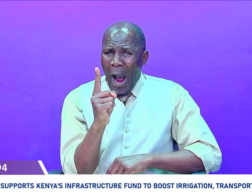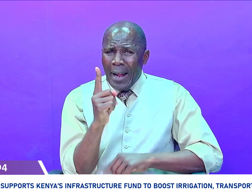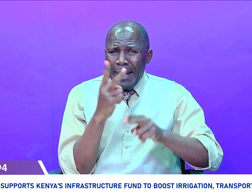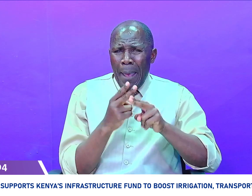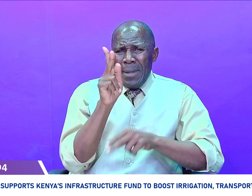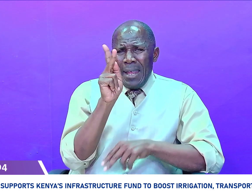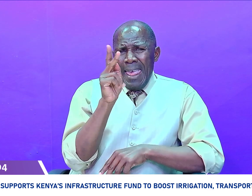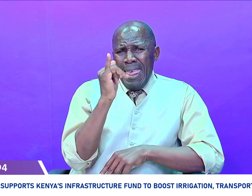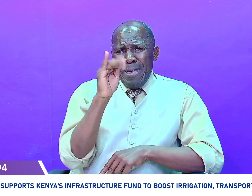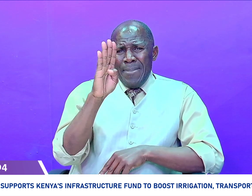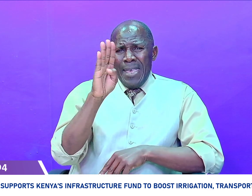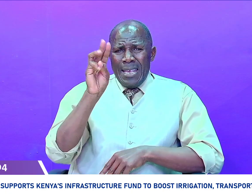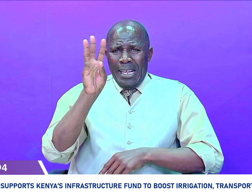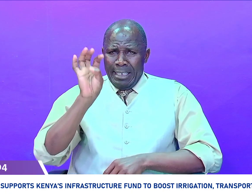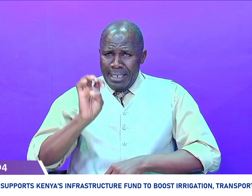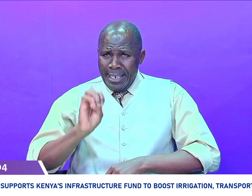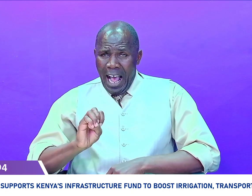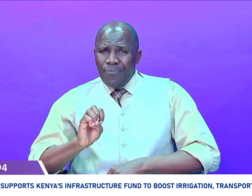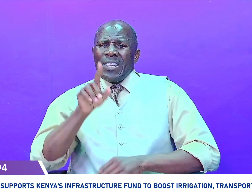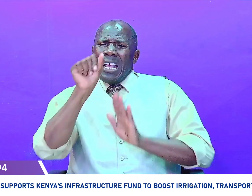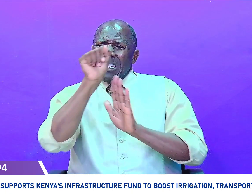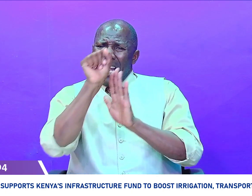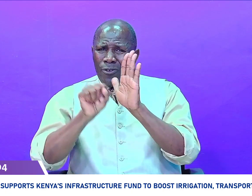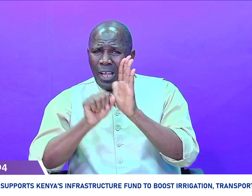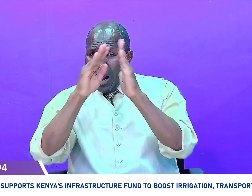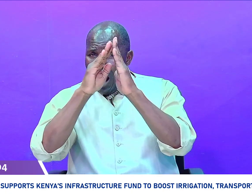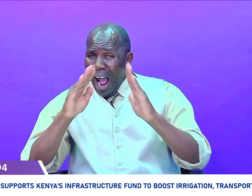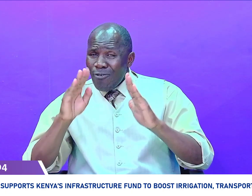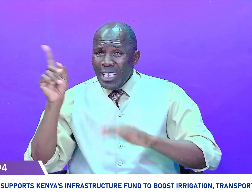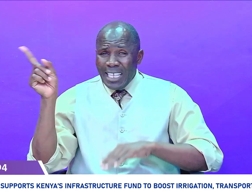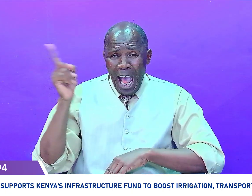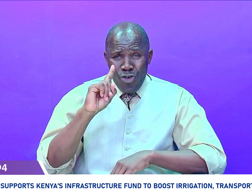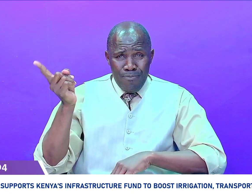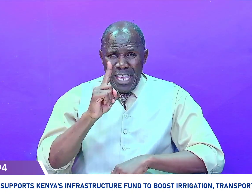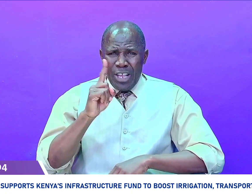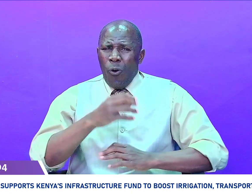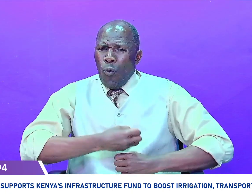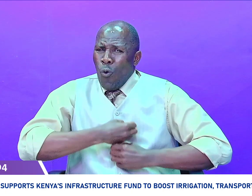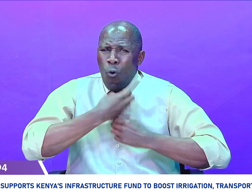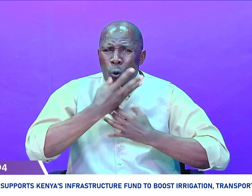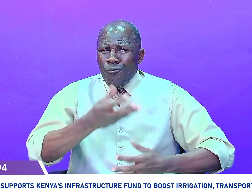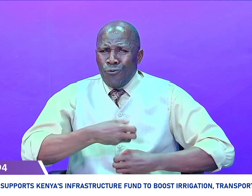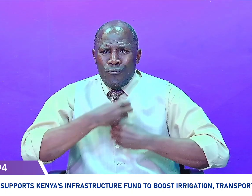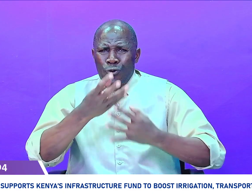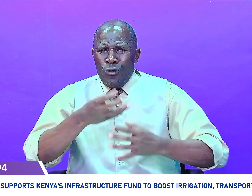Zarau Kibwe, at State House, Nairobi, to express gratitude for the